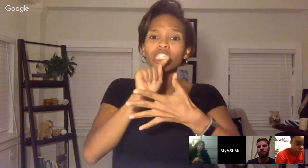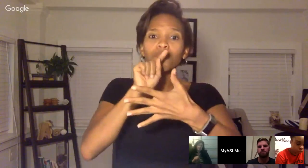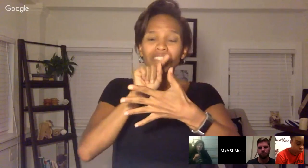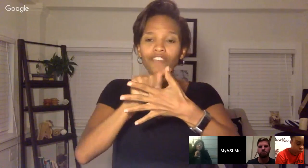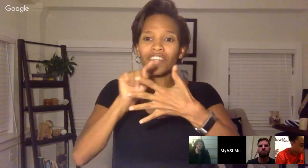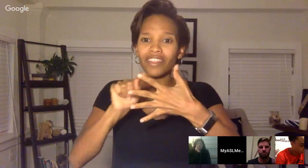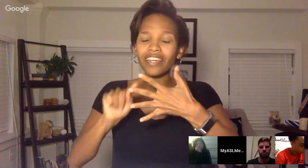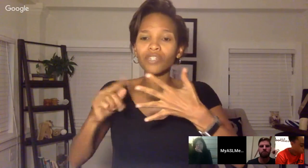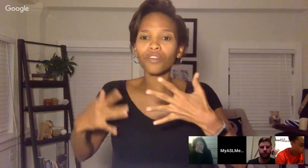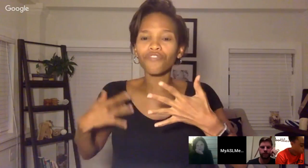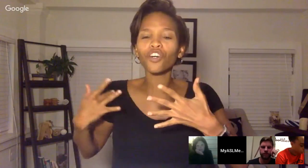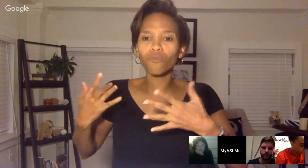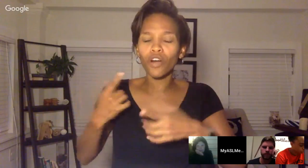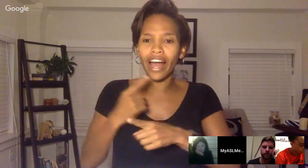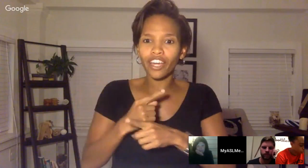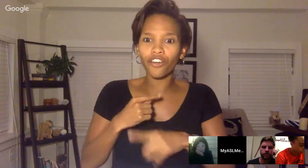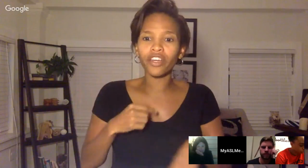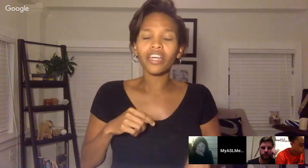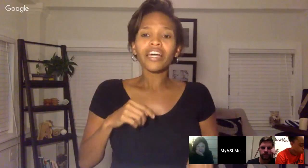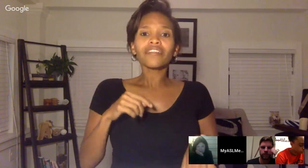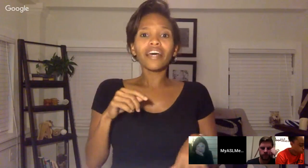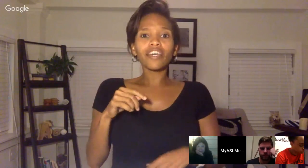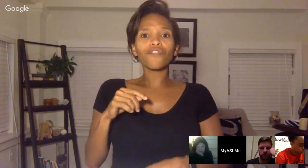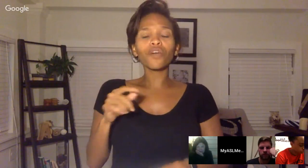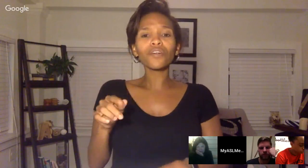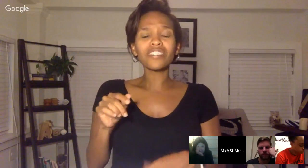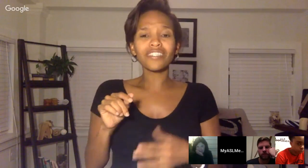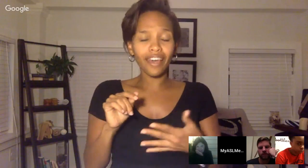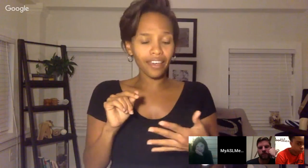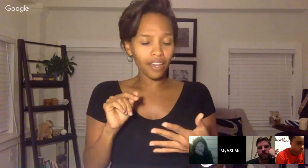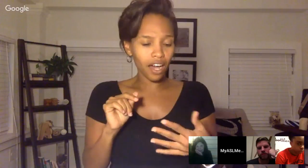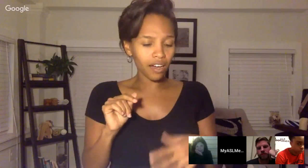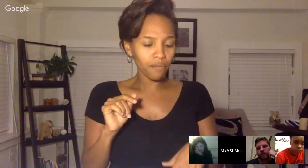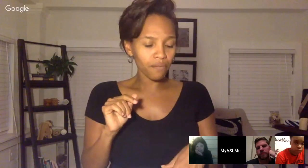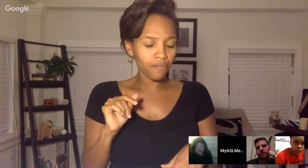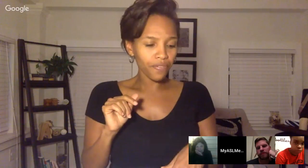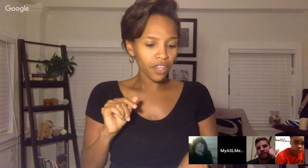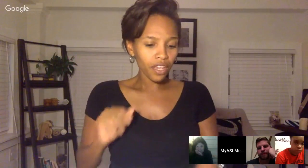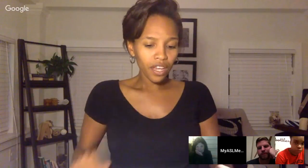these were specific things, it would feel more accurate. Like if we were to say,